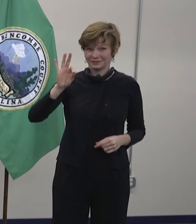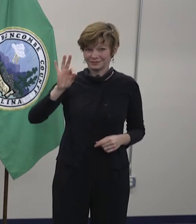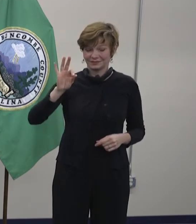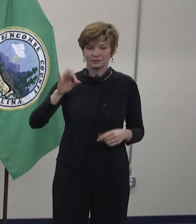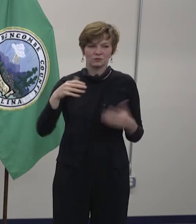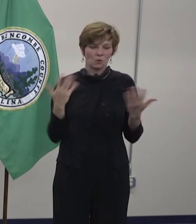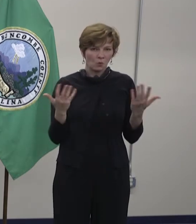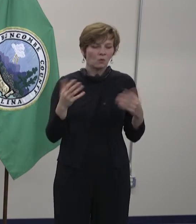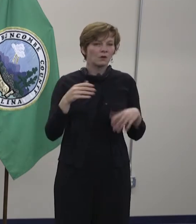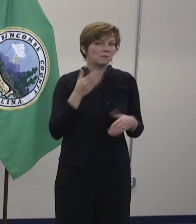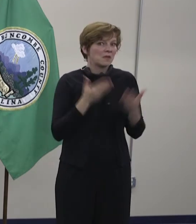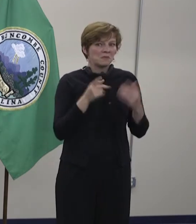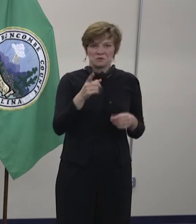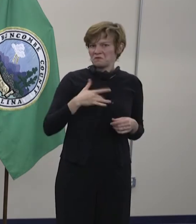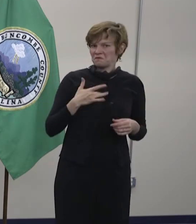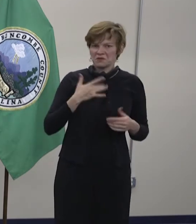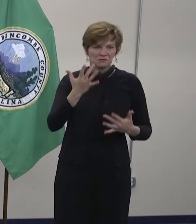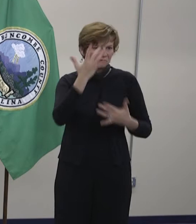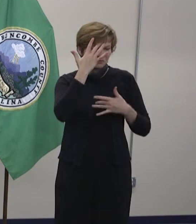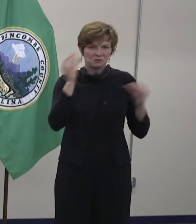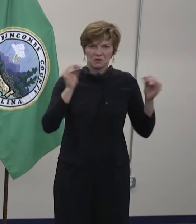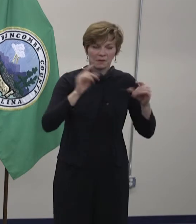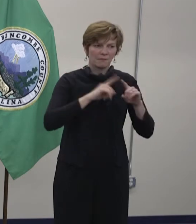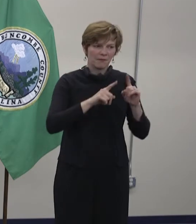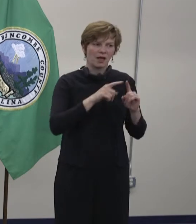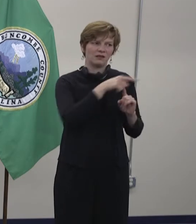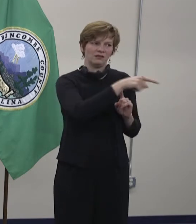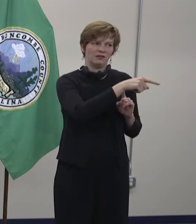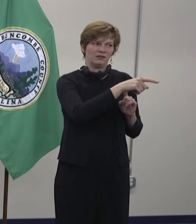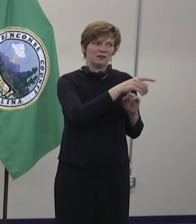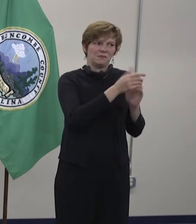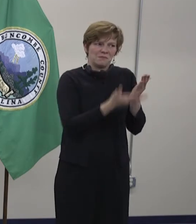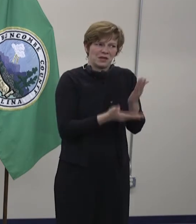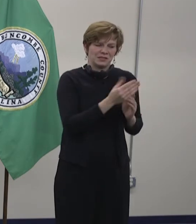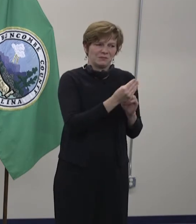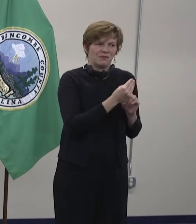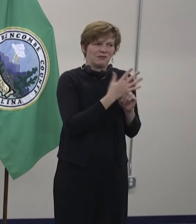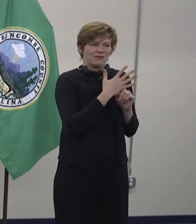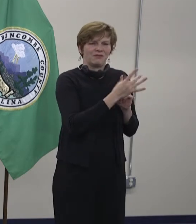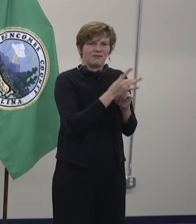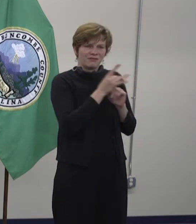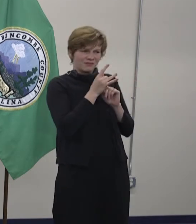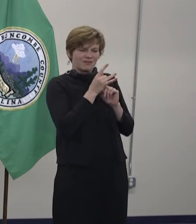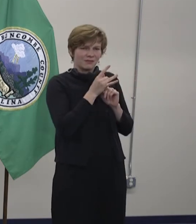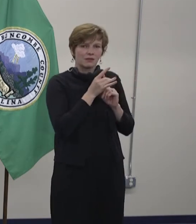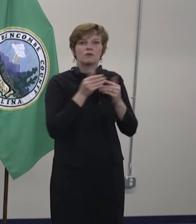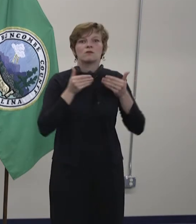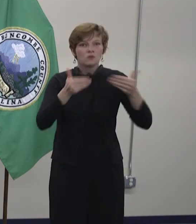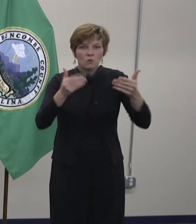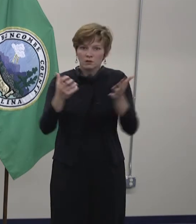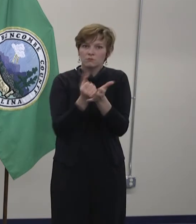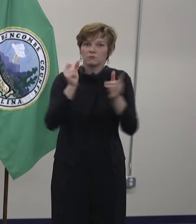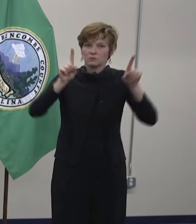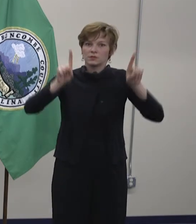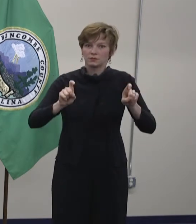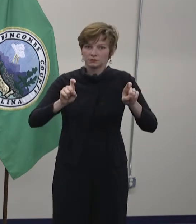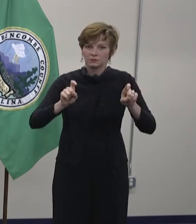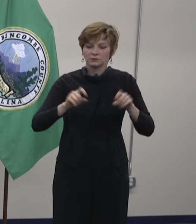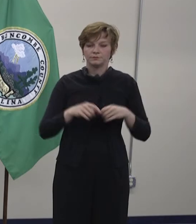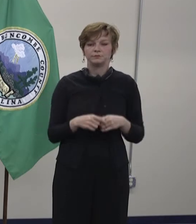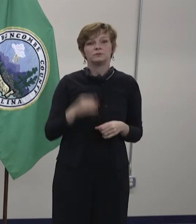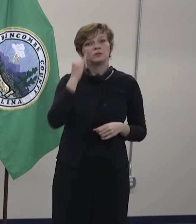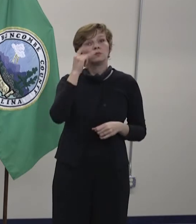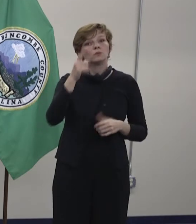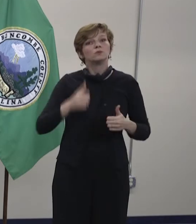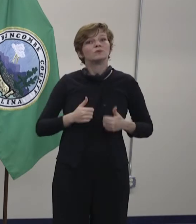COVID-19 regardless of symptoms, we want you to get tested. If you are someone who lives in a high-risk